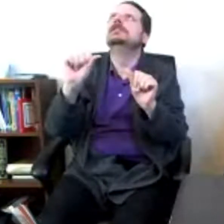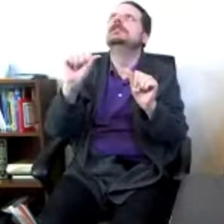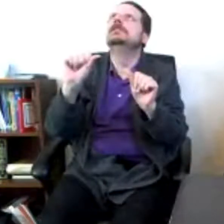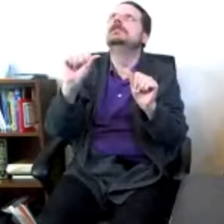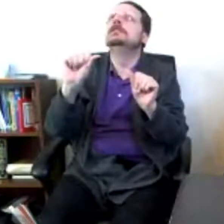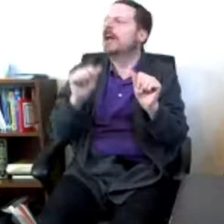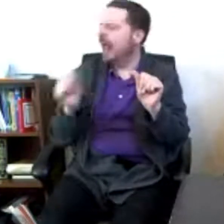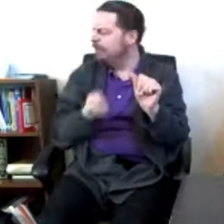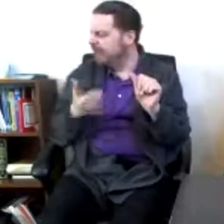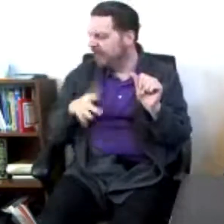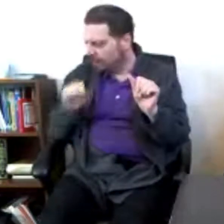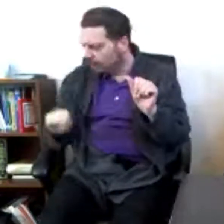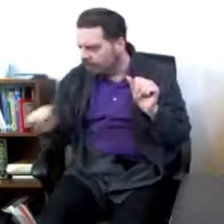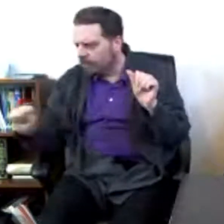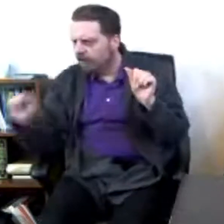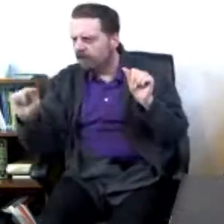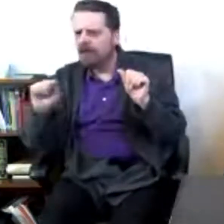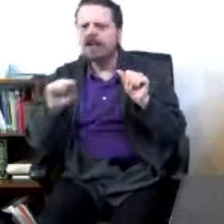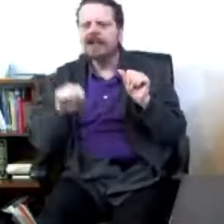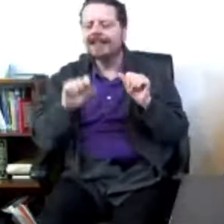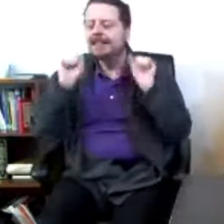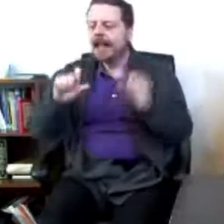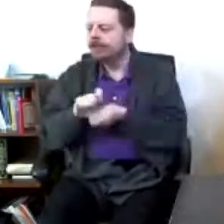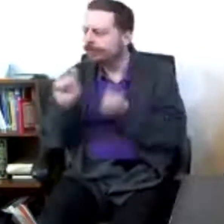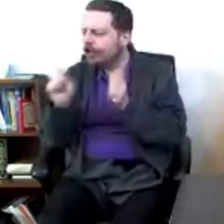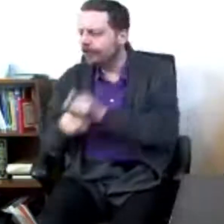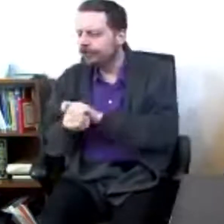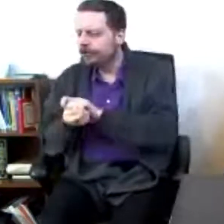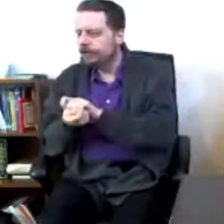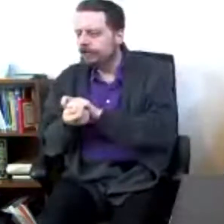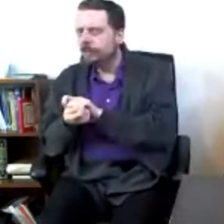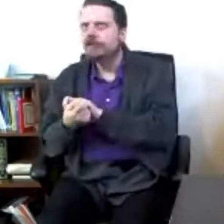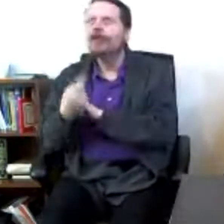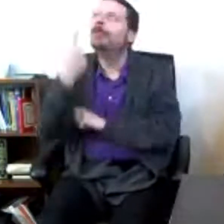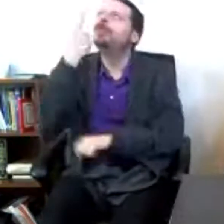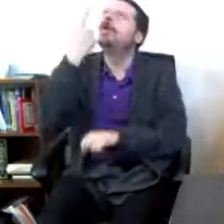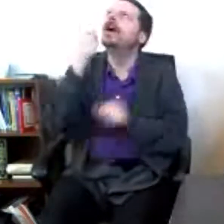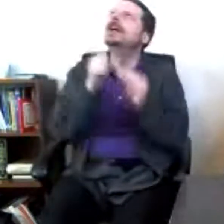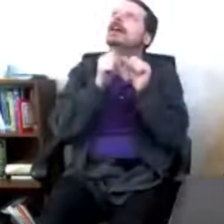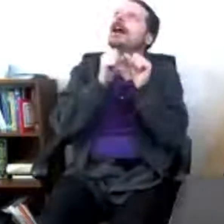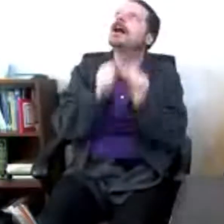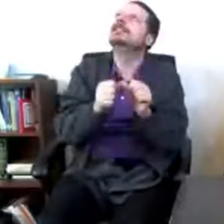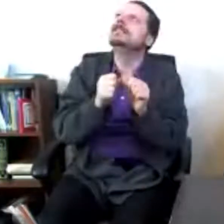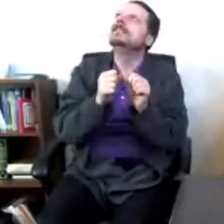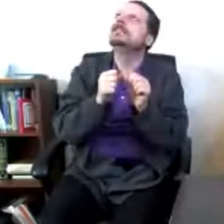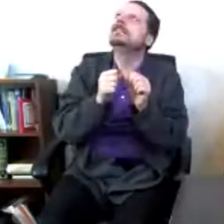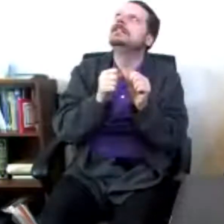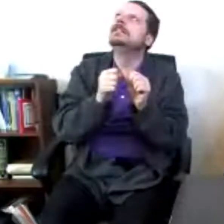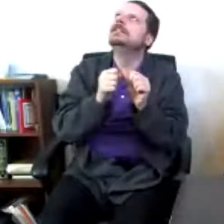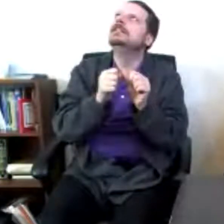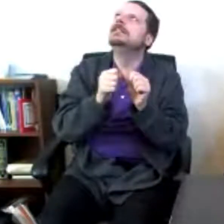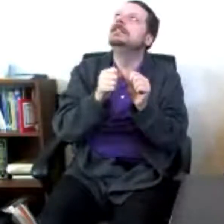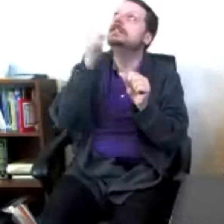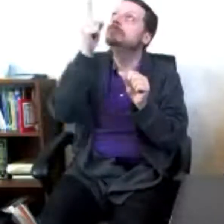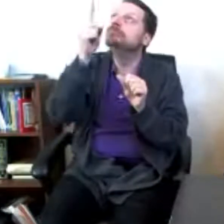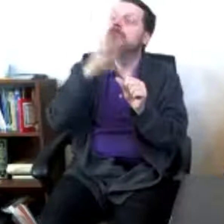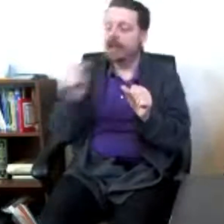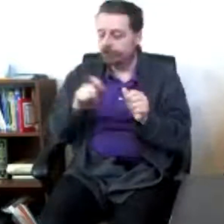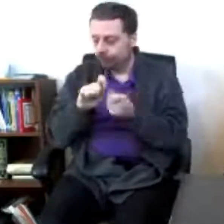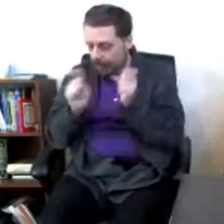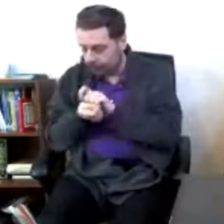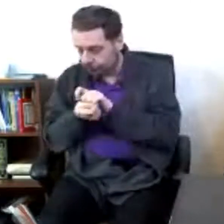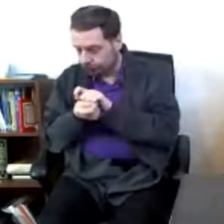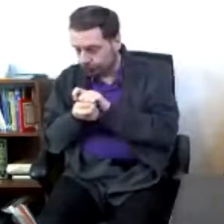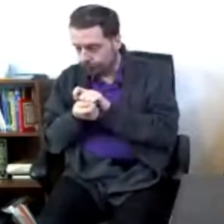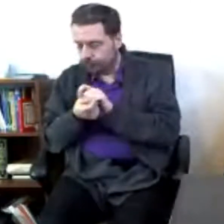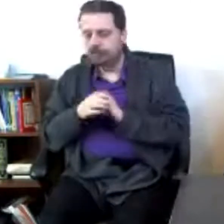Everything else is subject to change. The only constant in life is change.